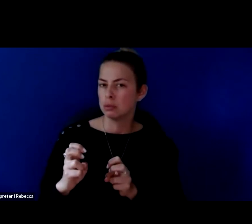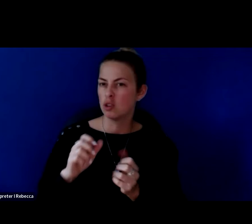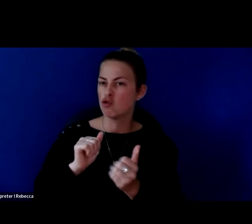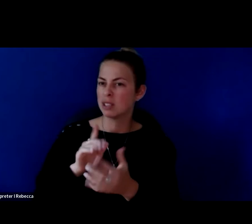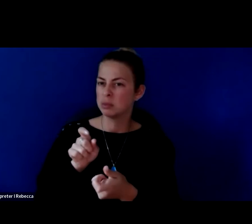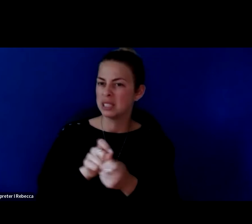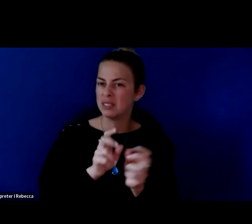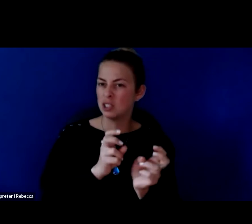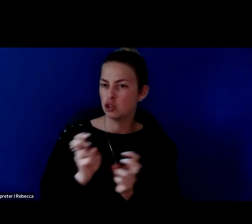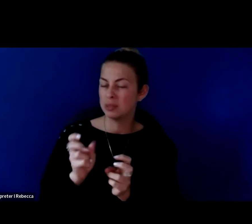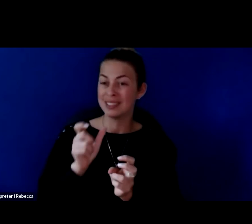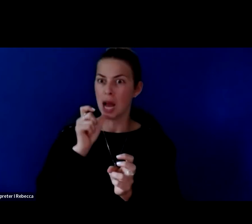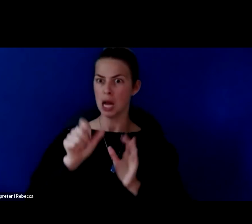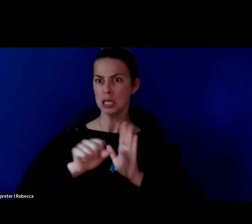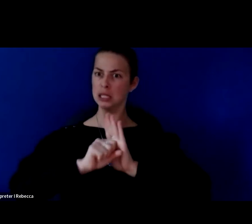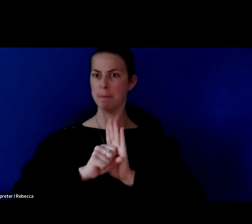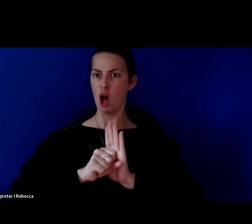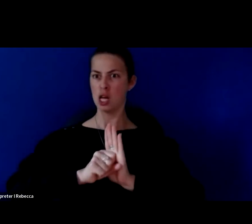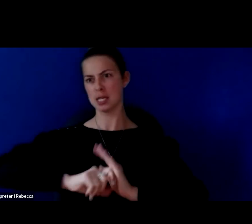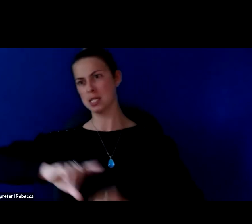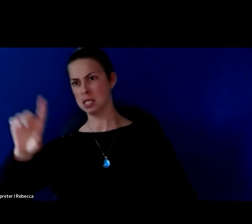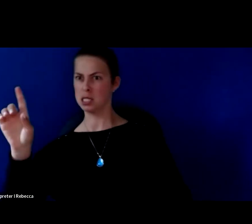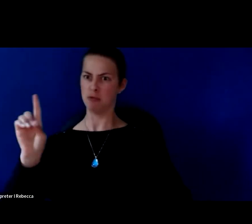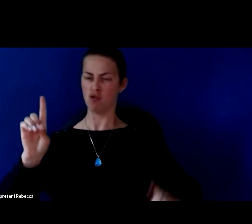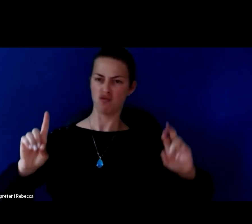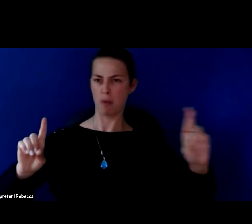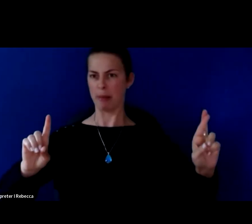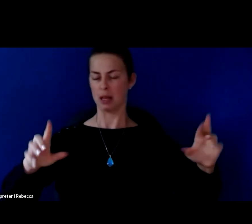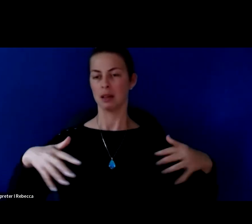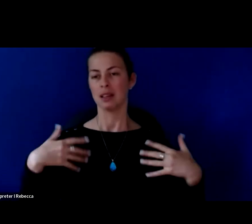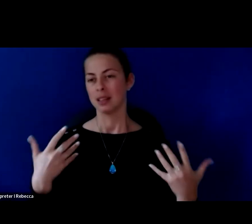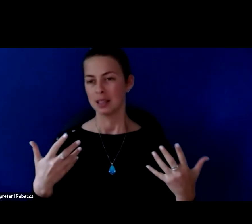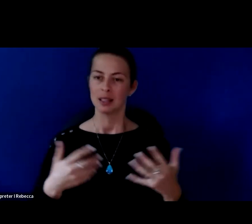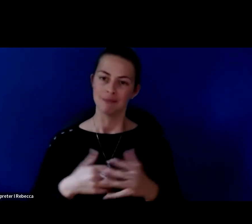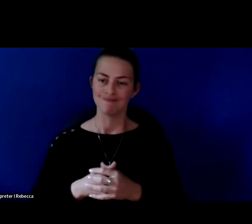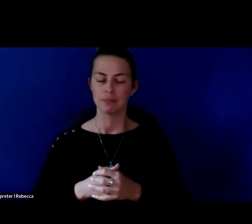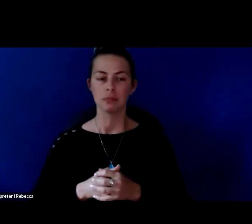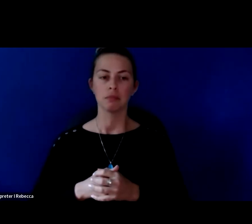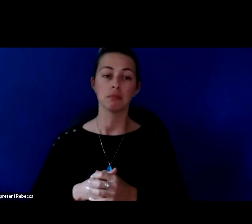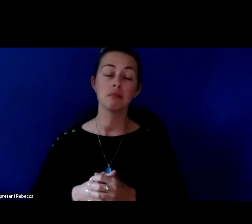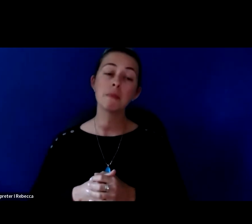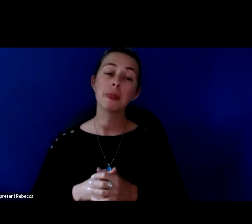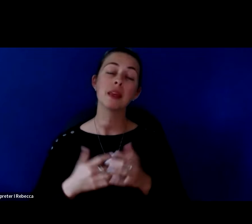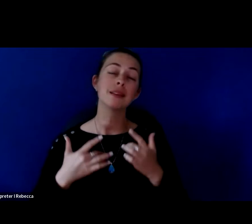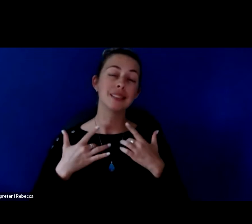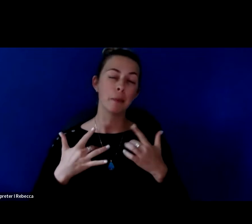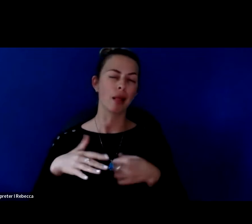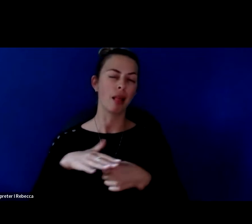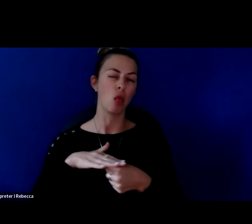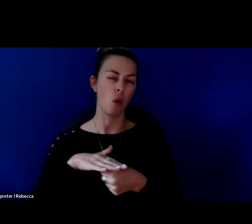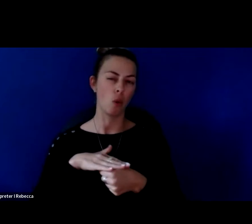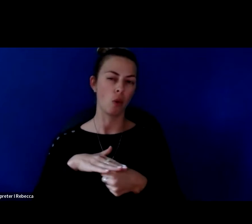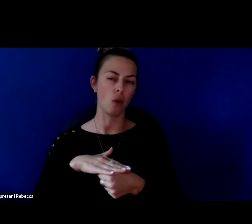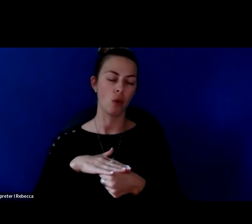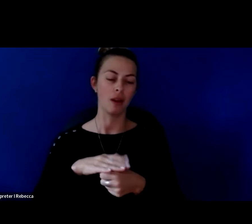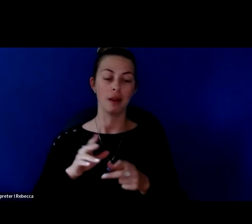much the symbolic type things, but I mean, now with the school board politics, that's a little different, but usually at the local level, folks